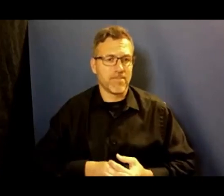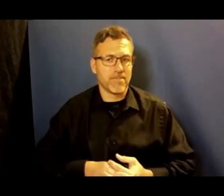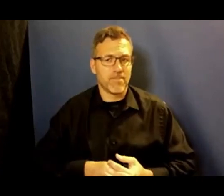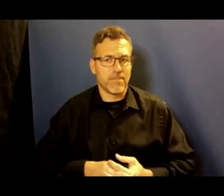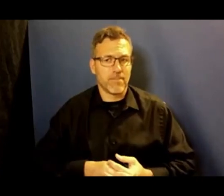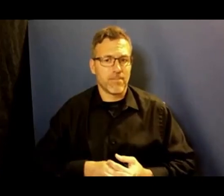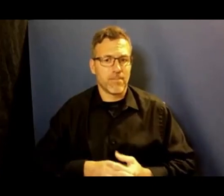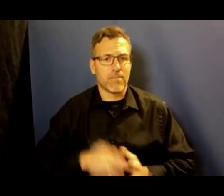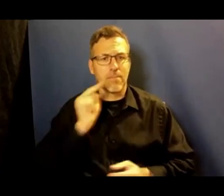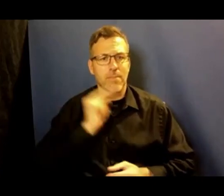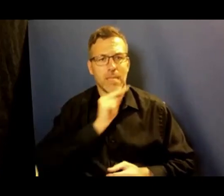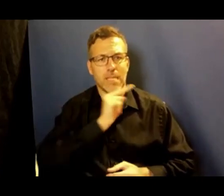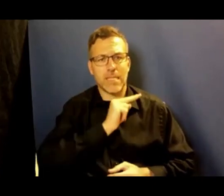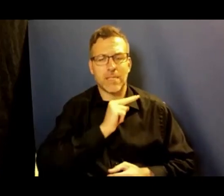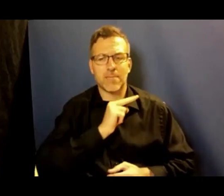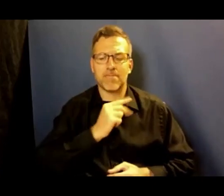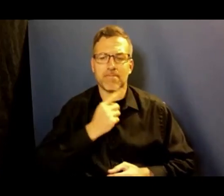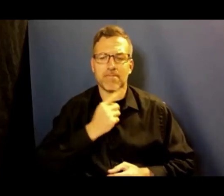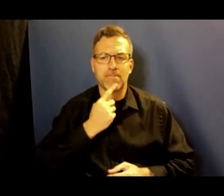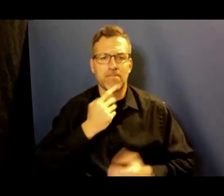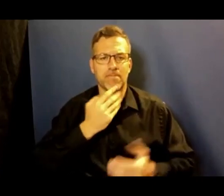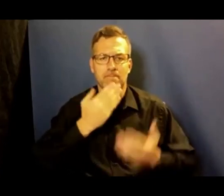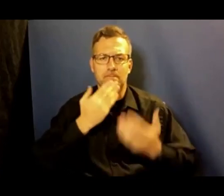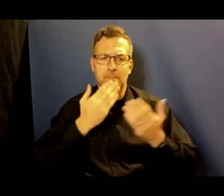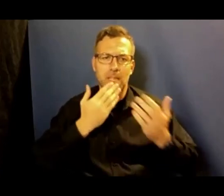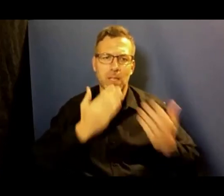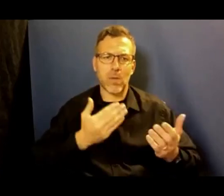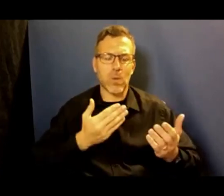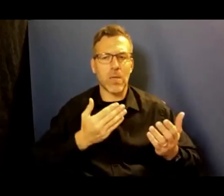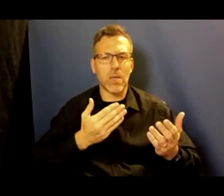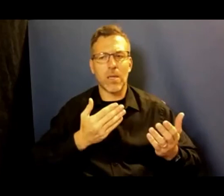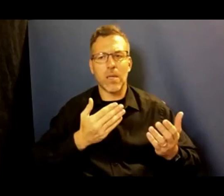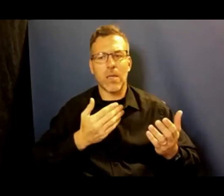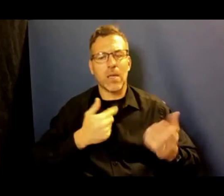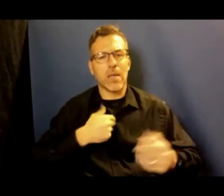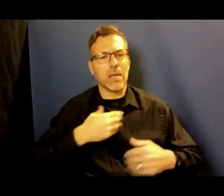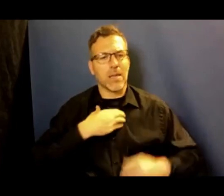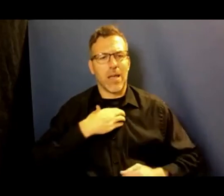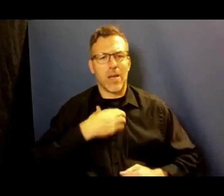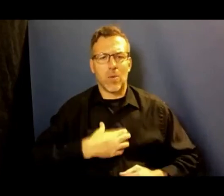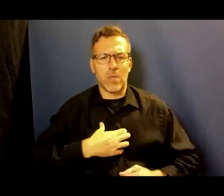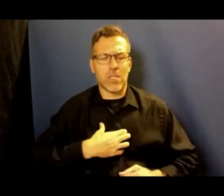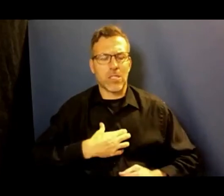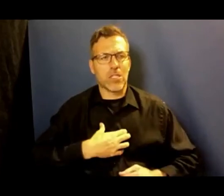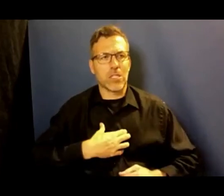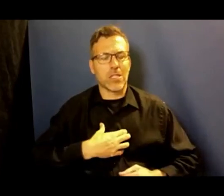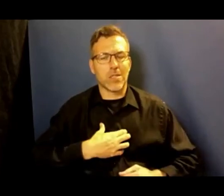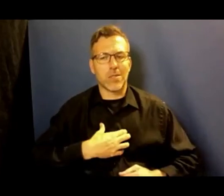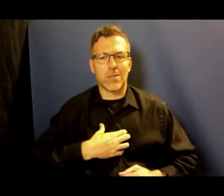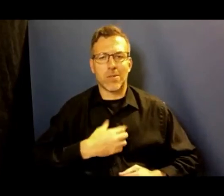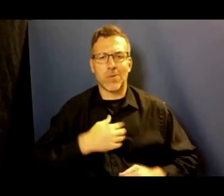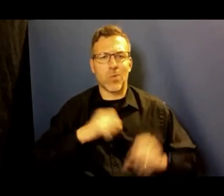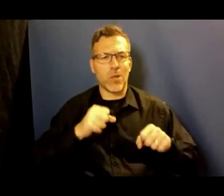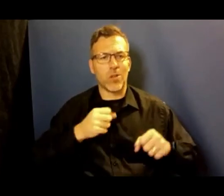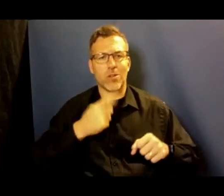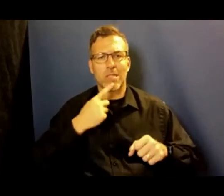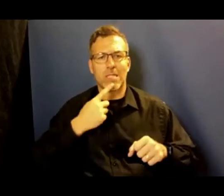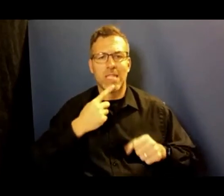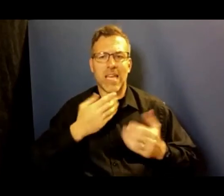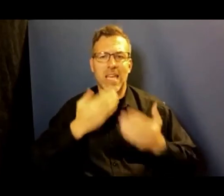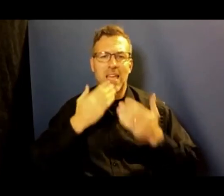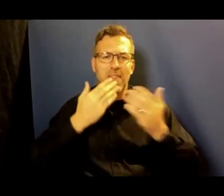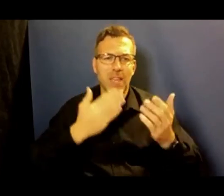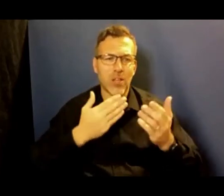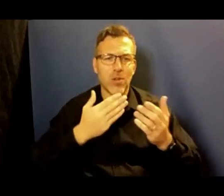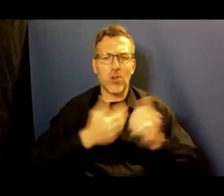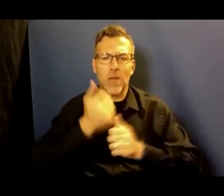Thank you. And I wish there was a way we could properly say thank you to everyone doing that frontline